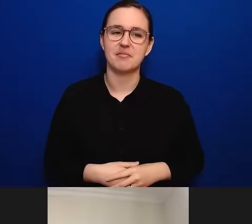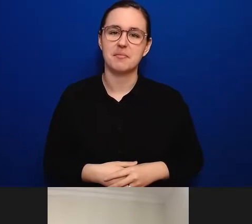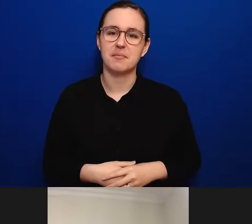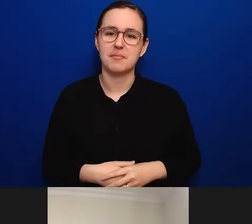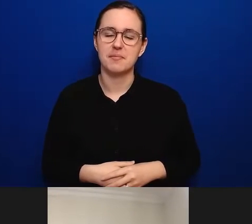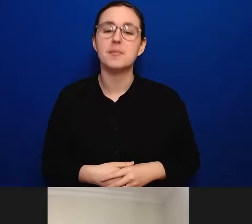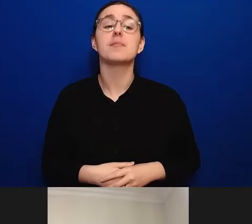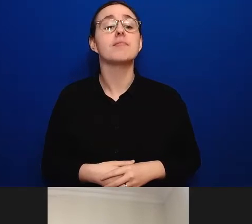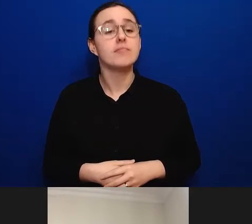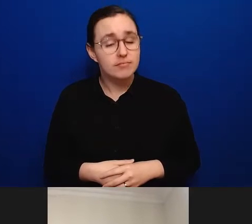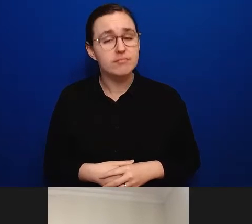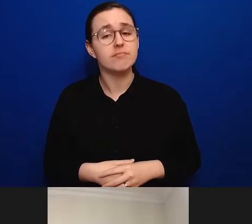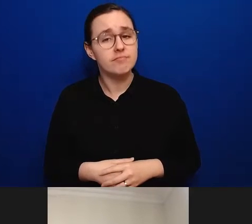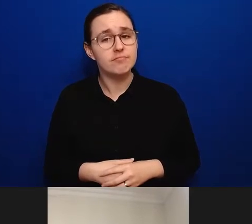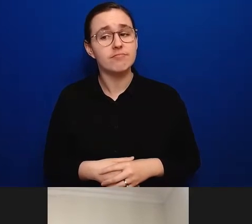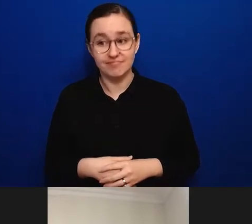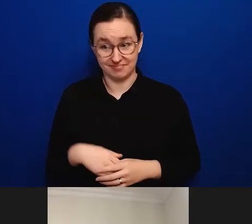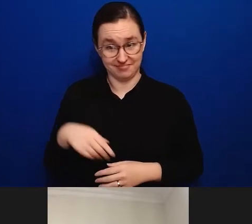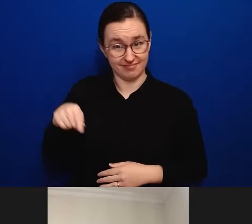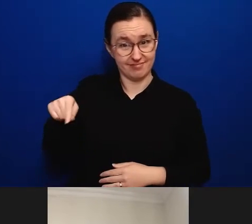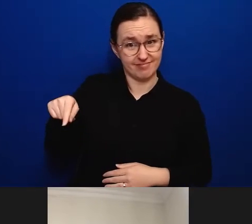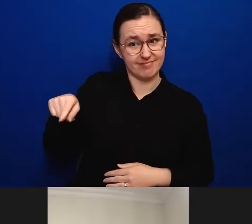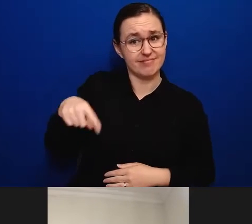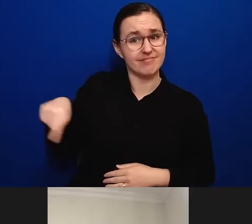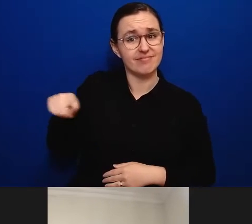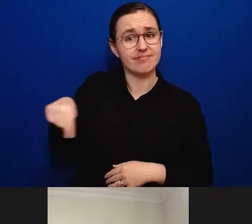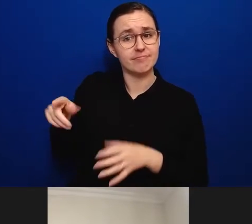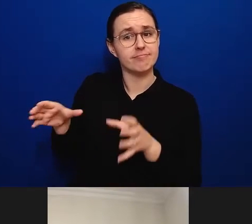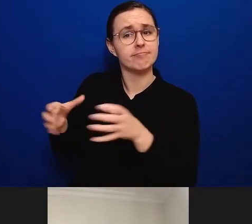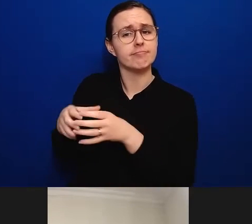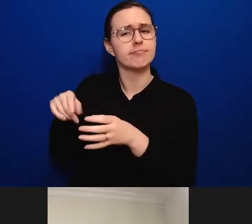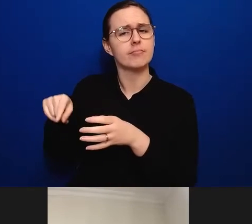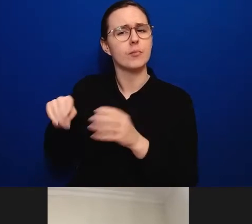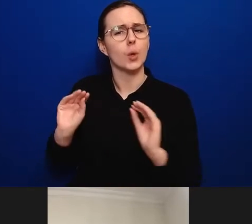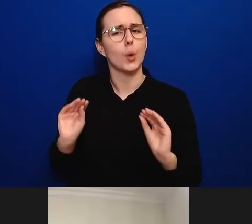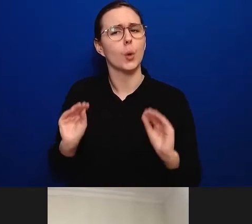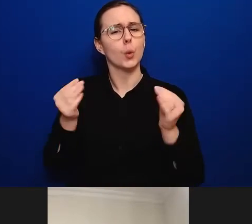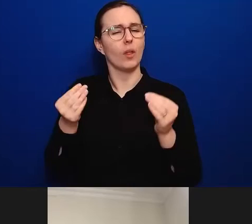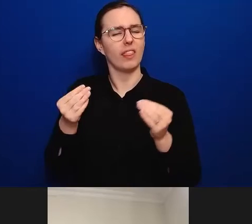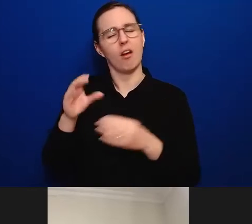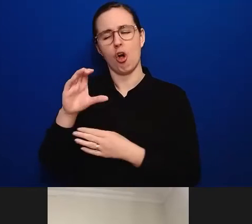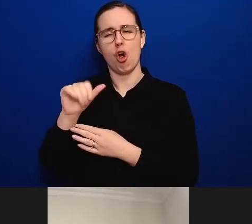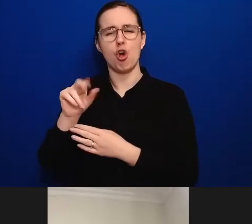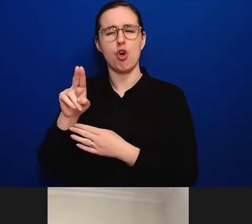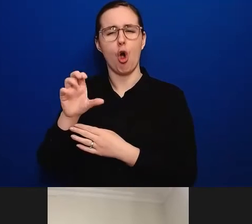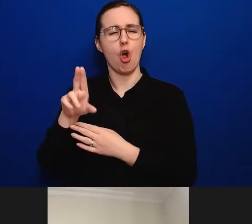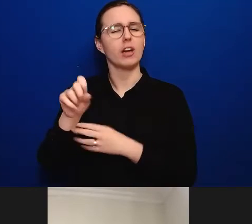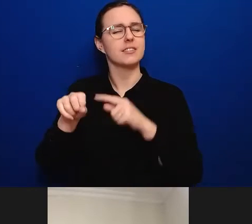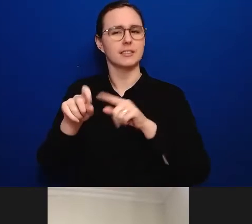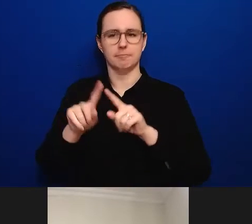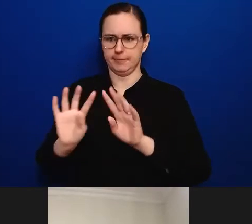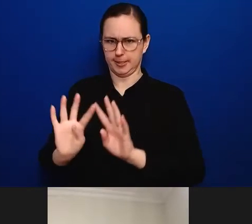could join to be bigger, to be also stronger, and to be more heard, because the caucus is a